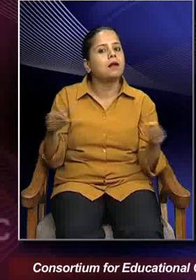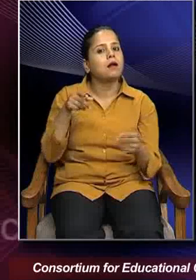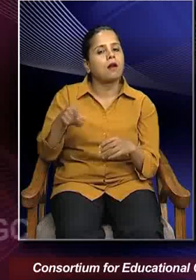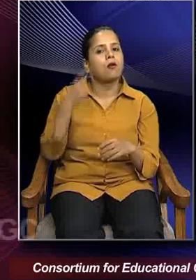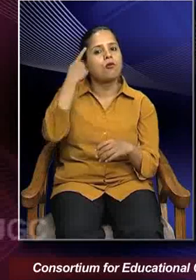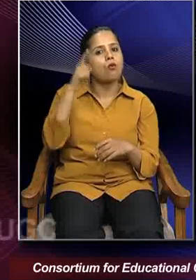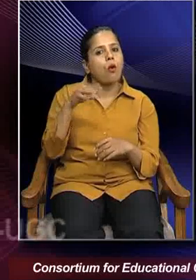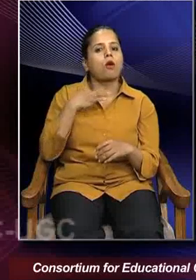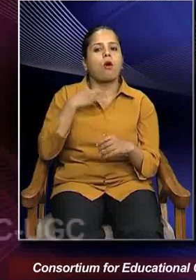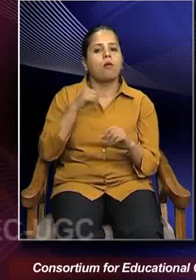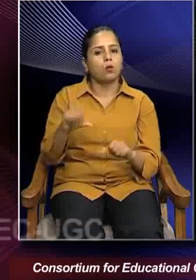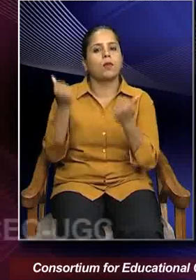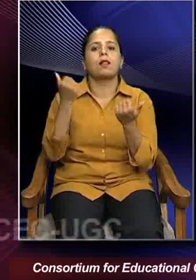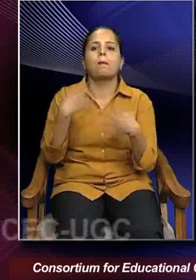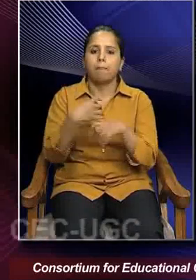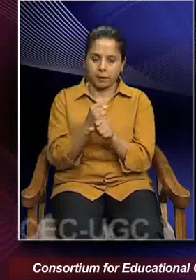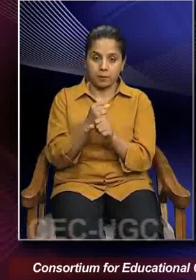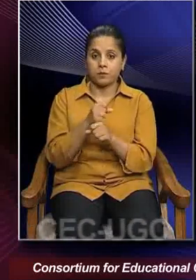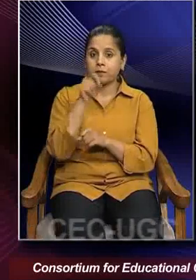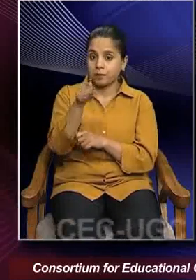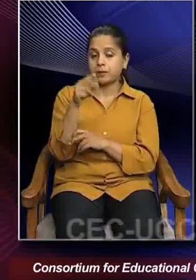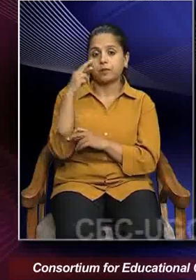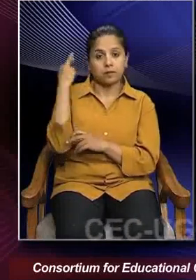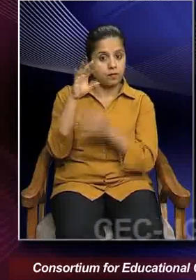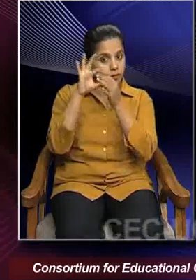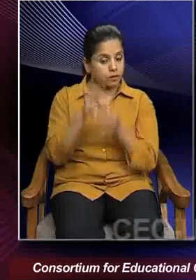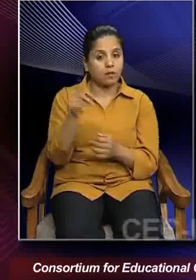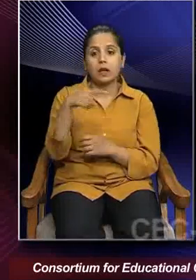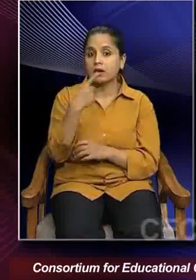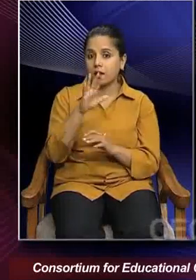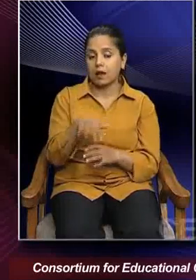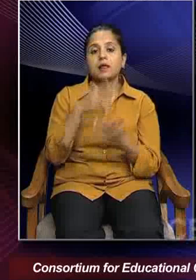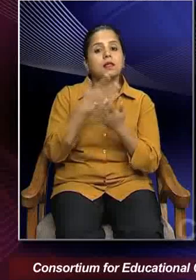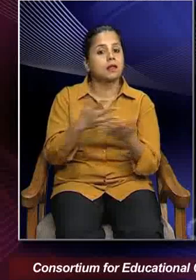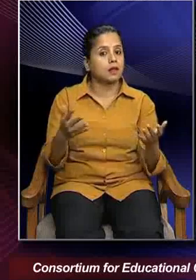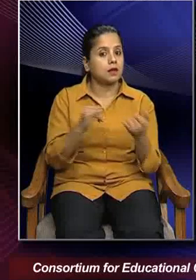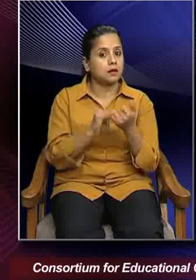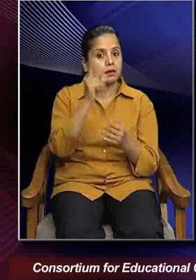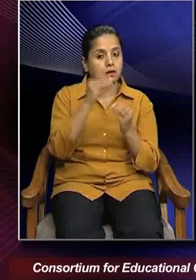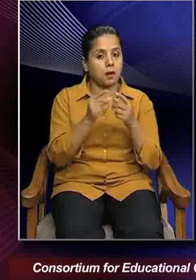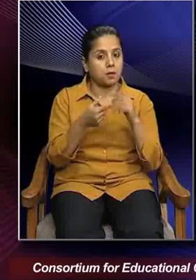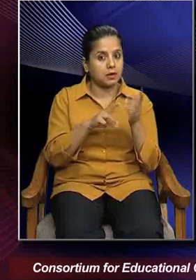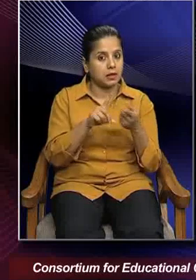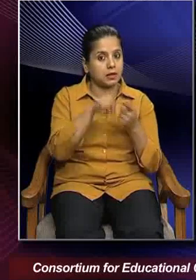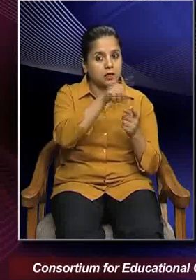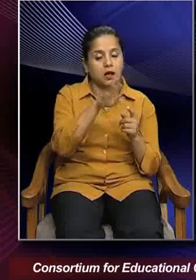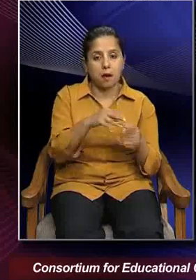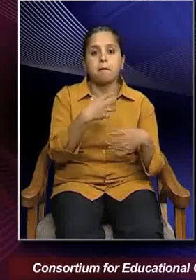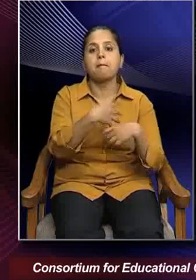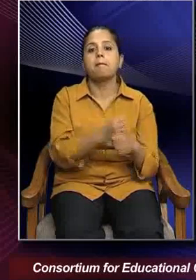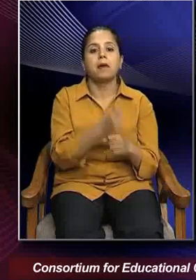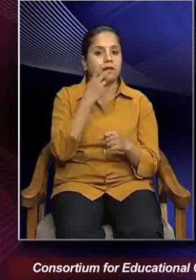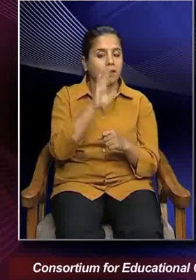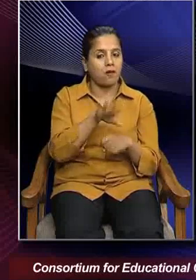for this cloth, and in that sense they are saying that substance it is also a constitutive or